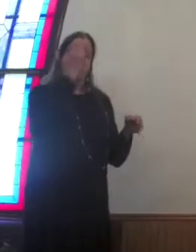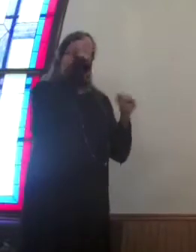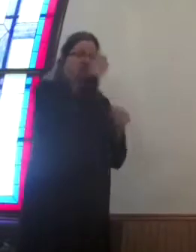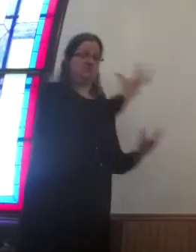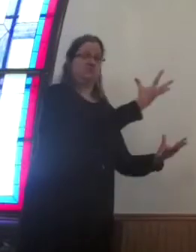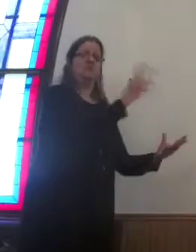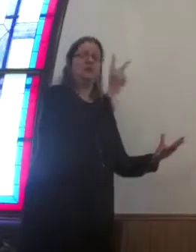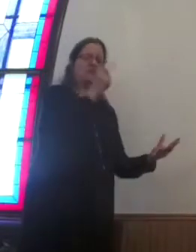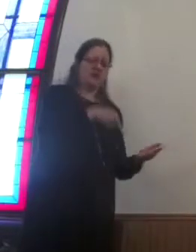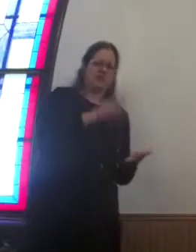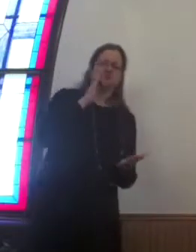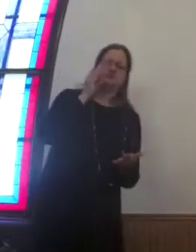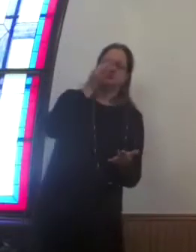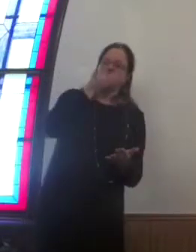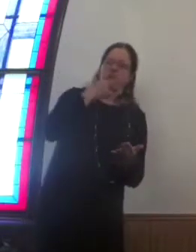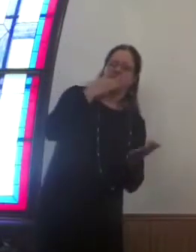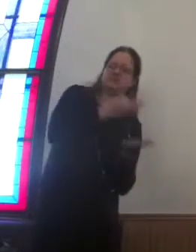God.